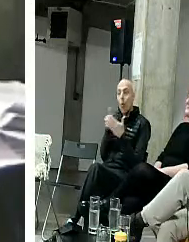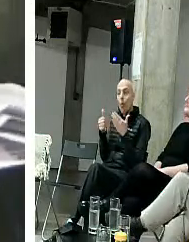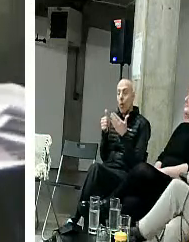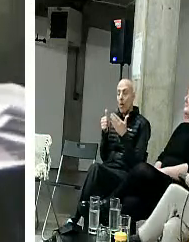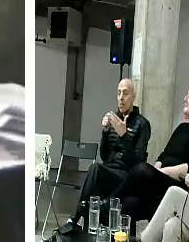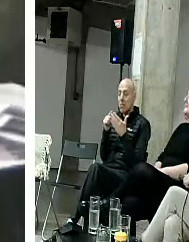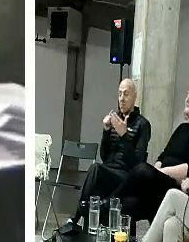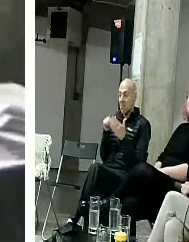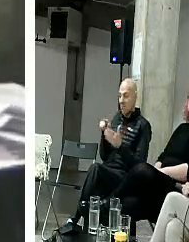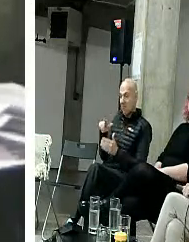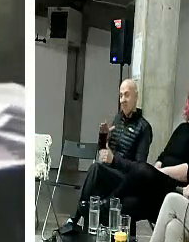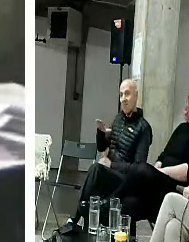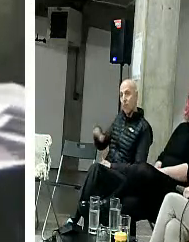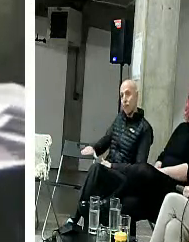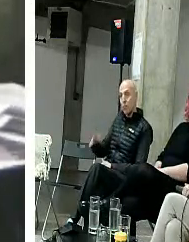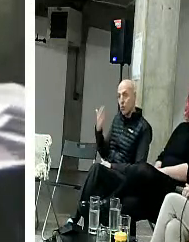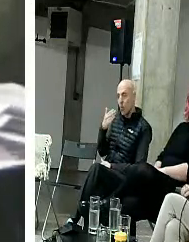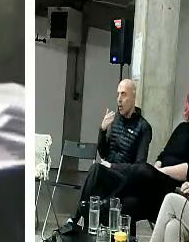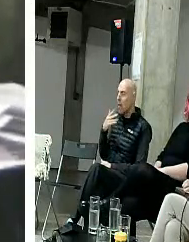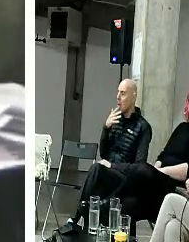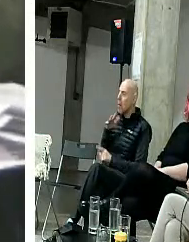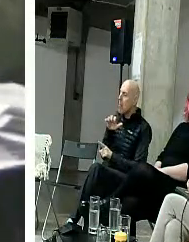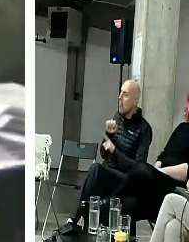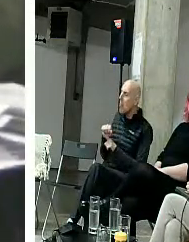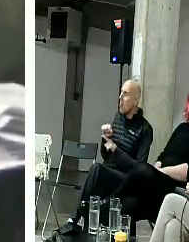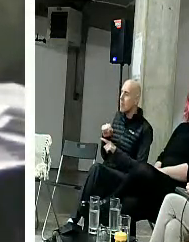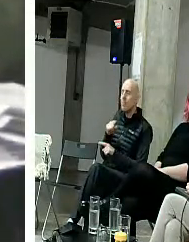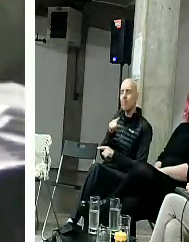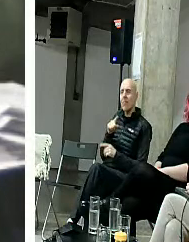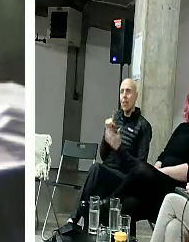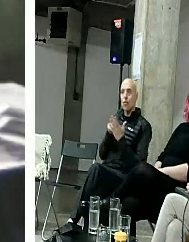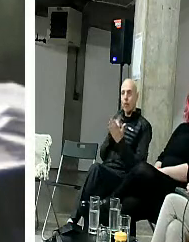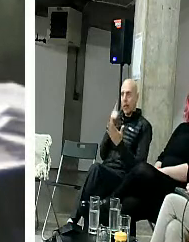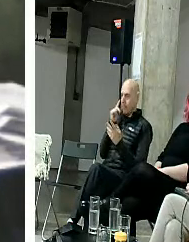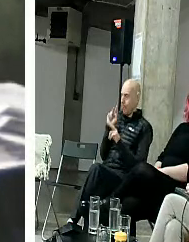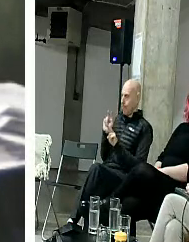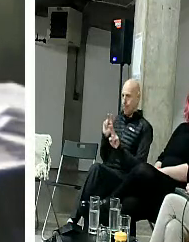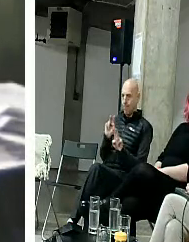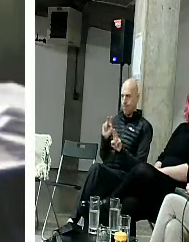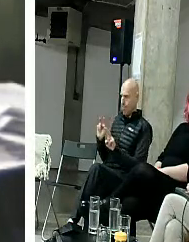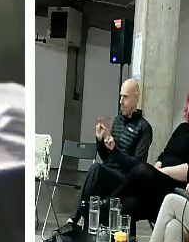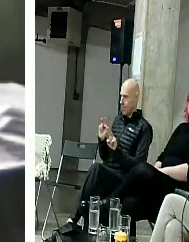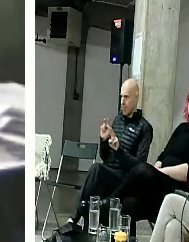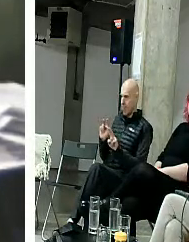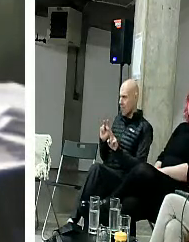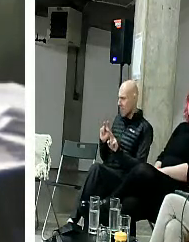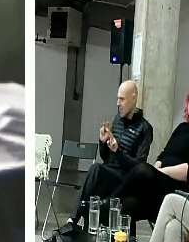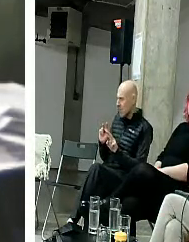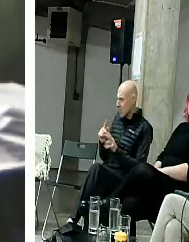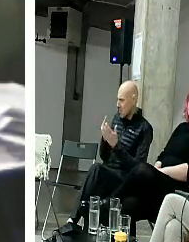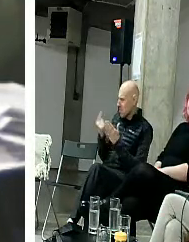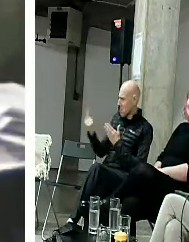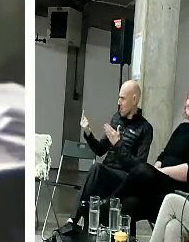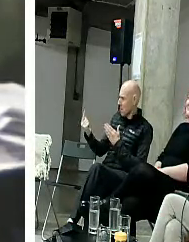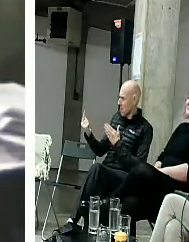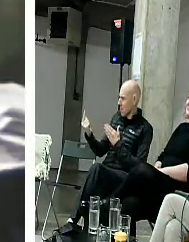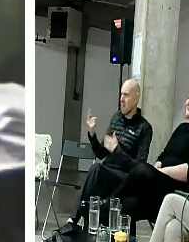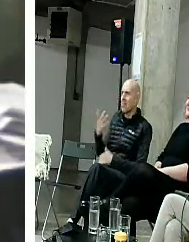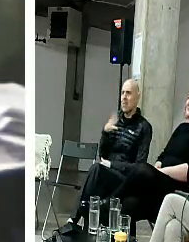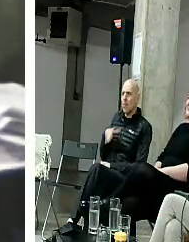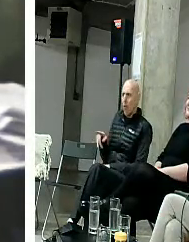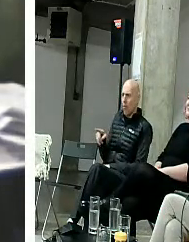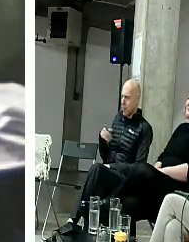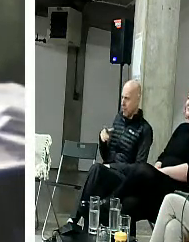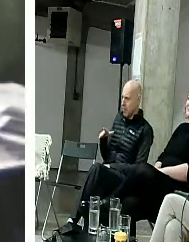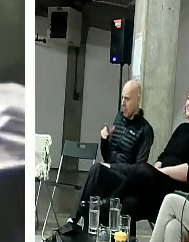in primary school if anyone did. He was very observant, and he never wanted anyone to be left out. So